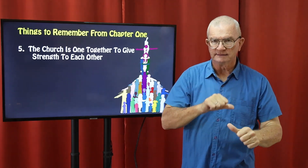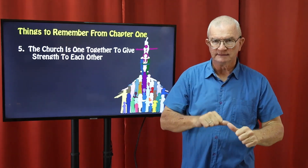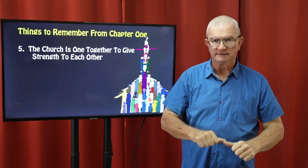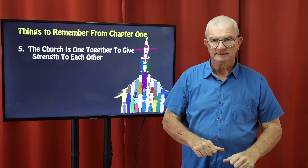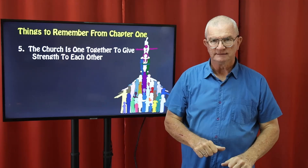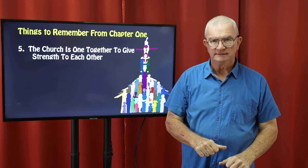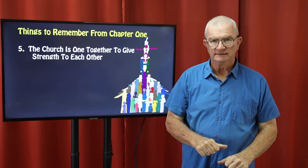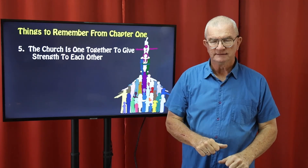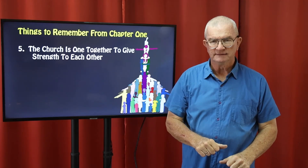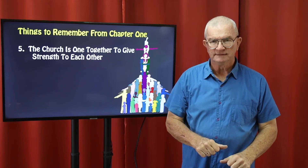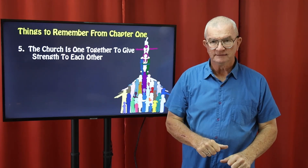other.